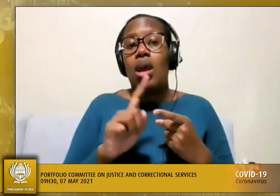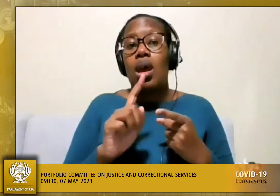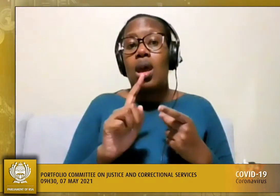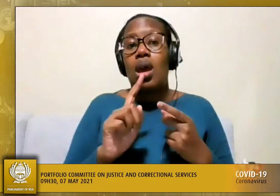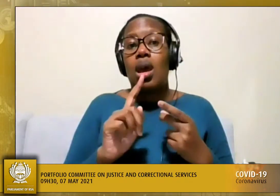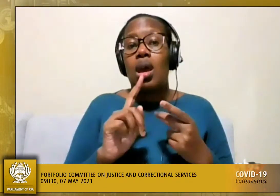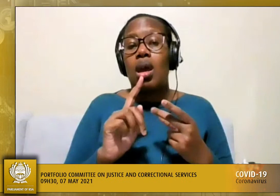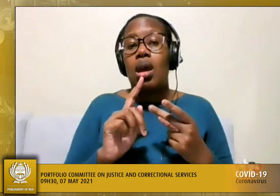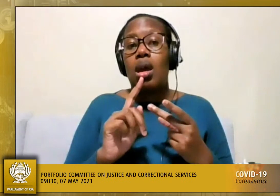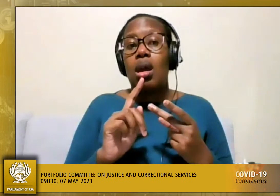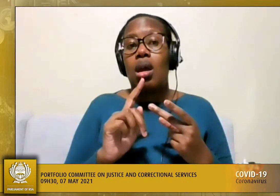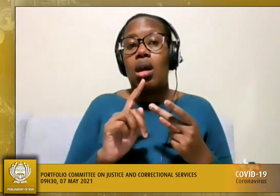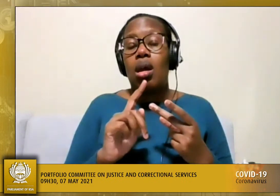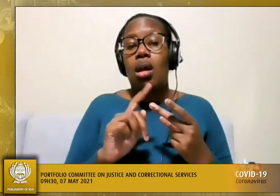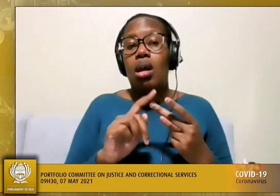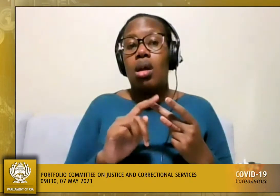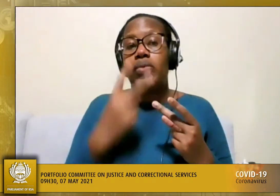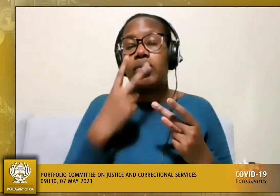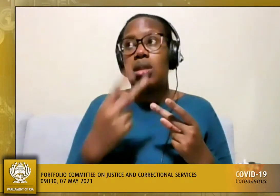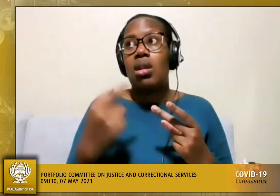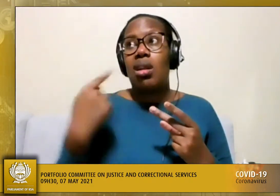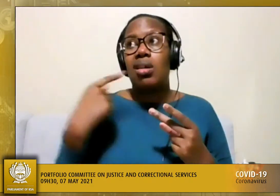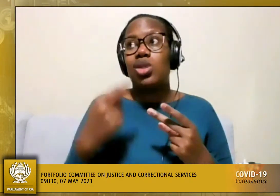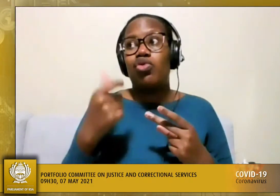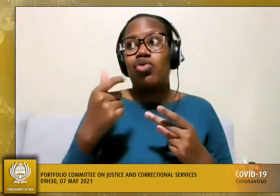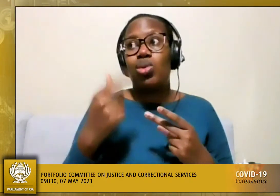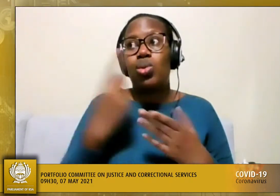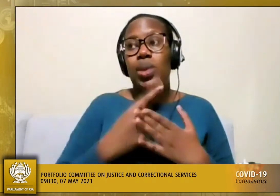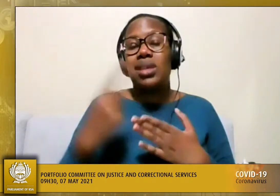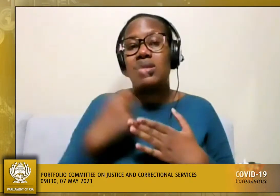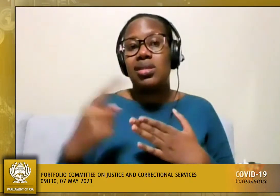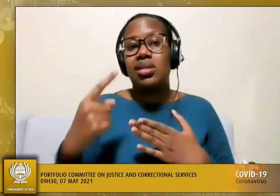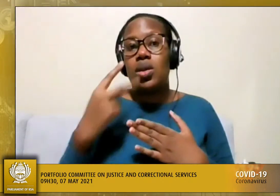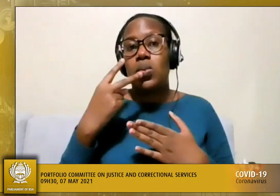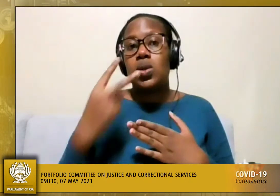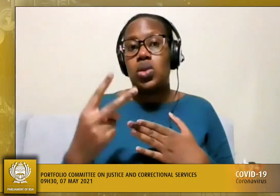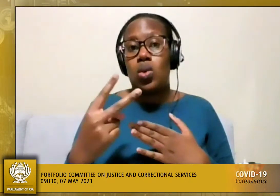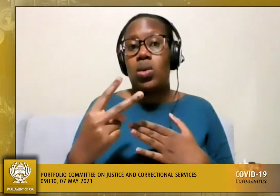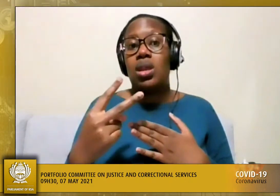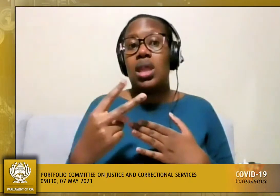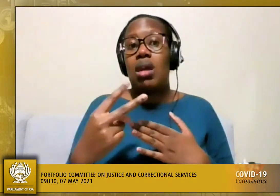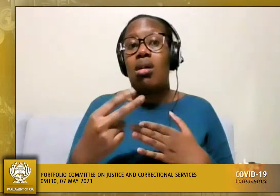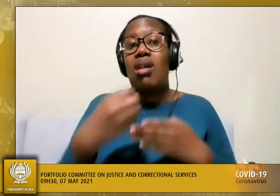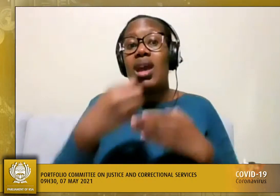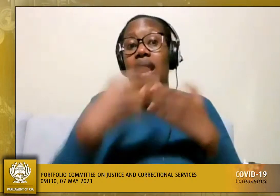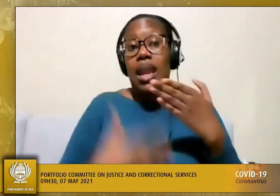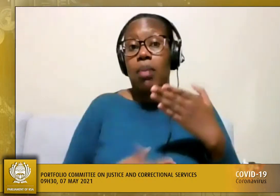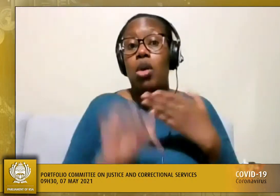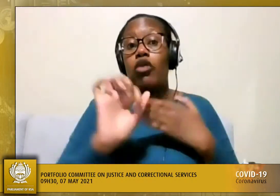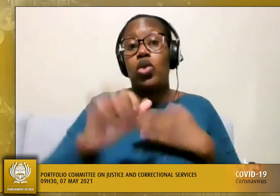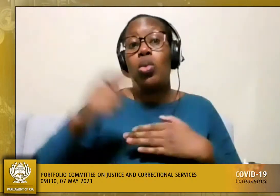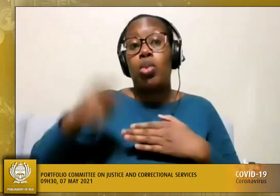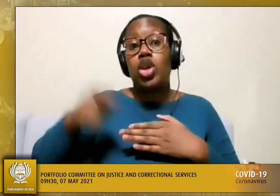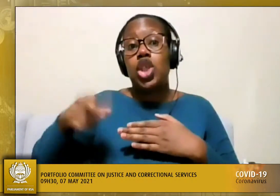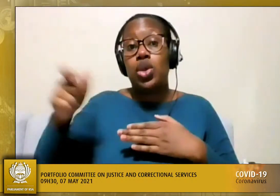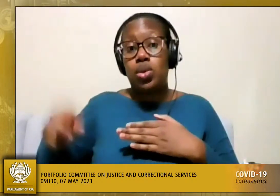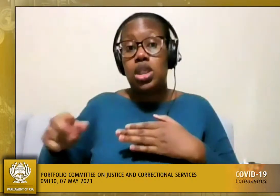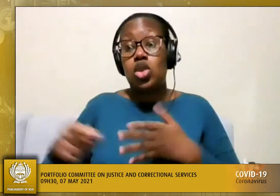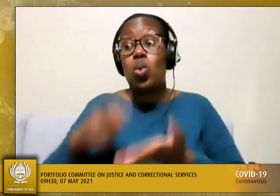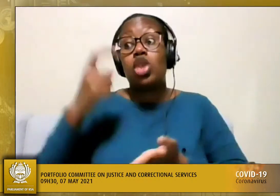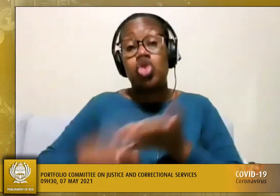um we have seen in the last few weeks that there are quite a number of of your prosecutors who have been